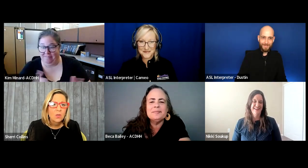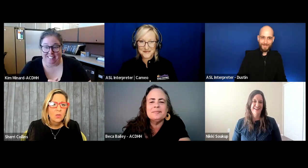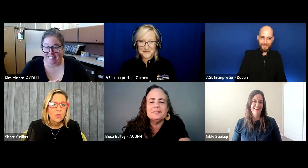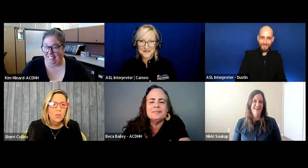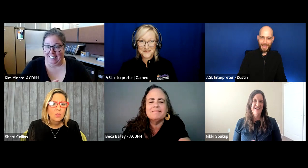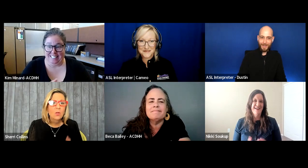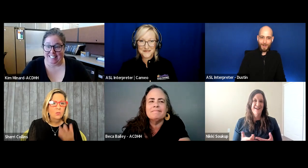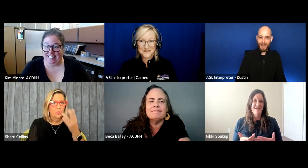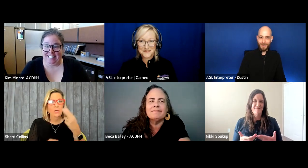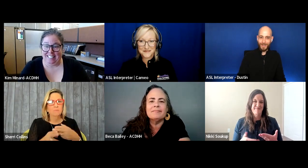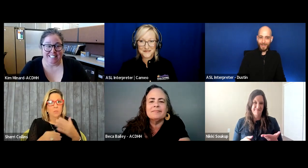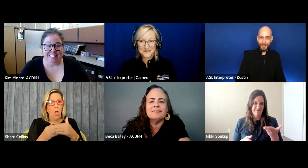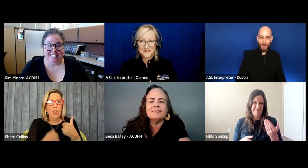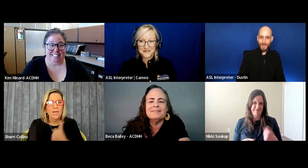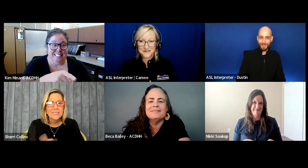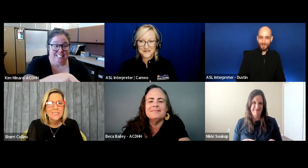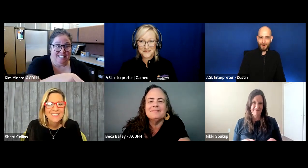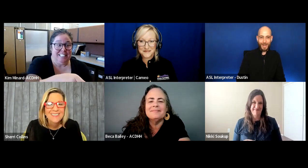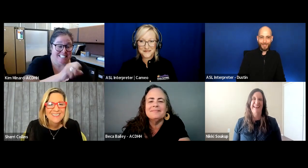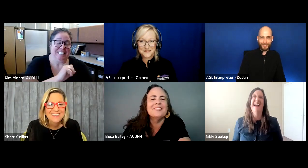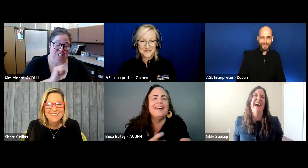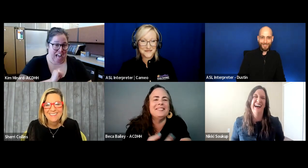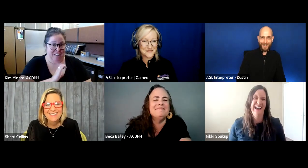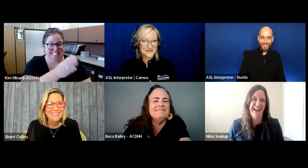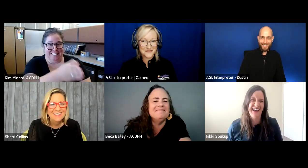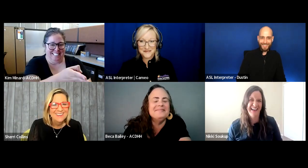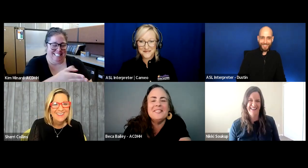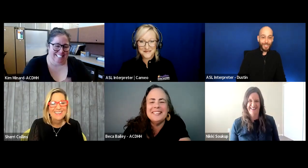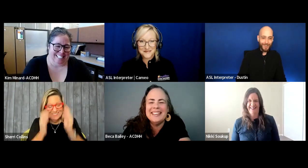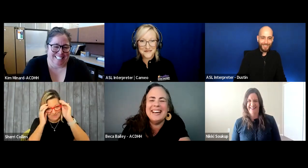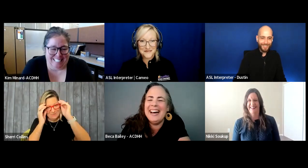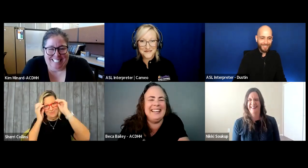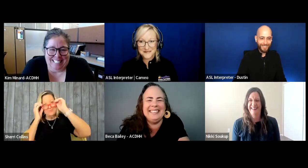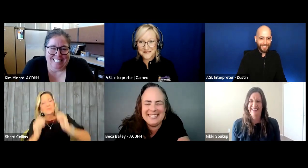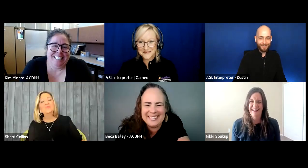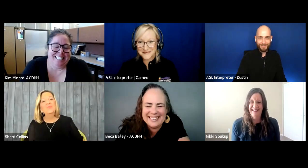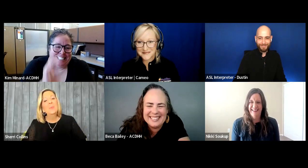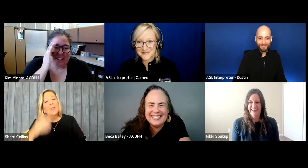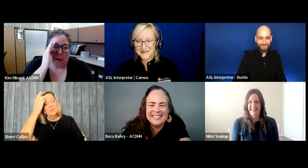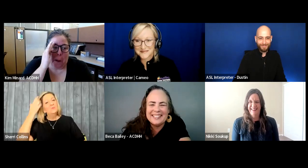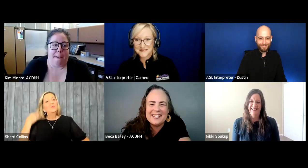This is Kim. Anyone have a comment or an answer ready? Sherry.